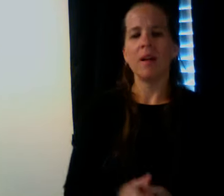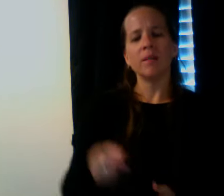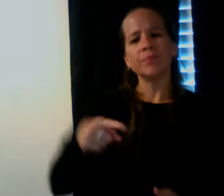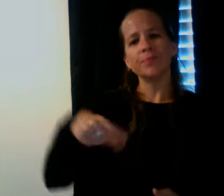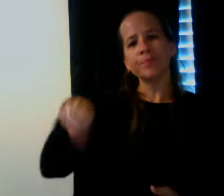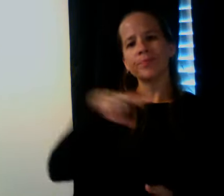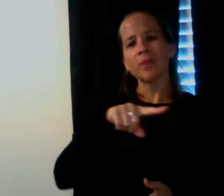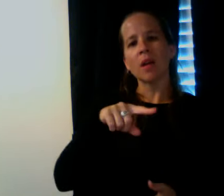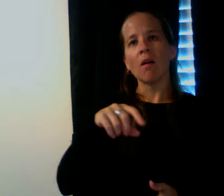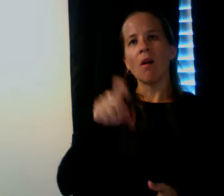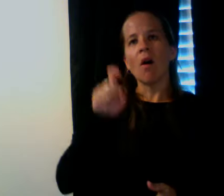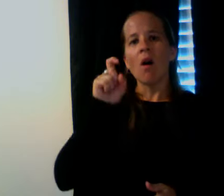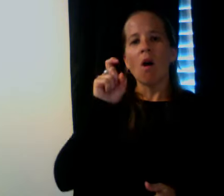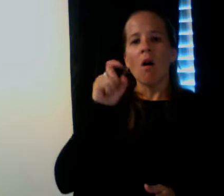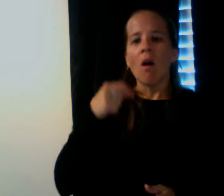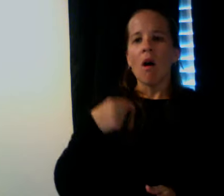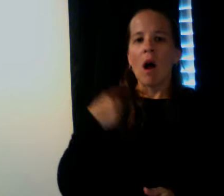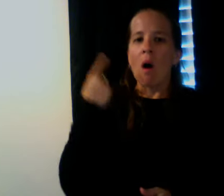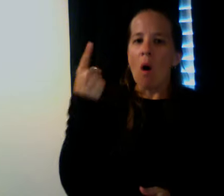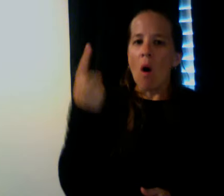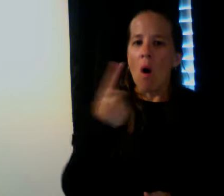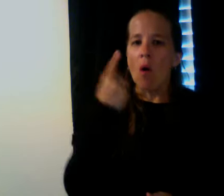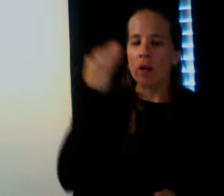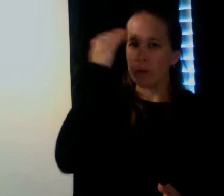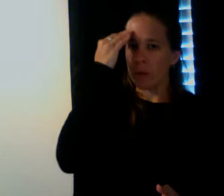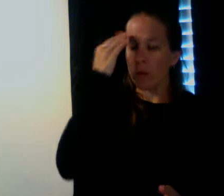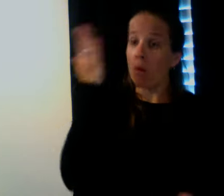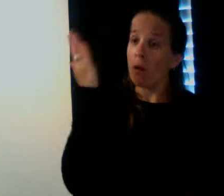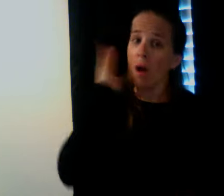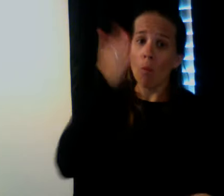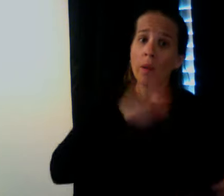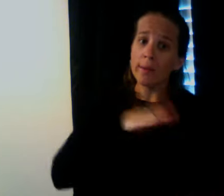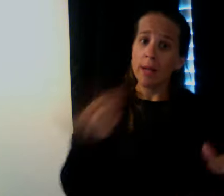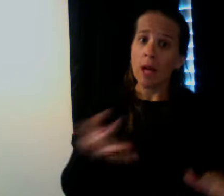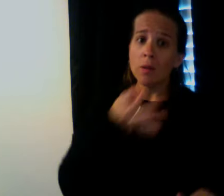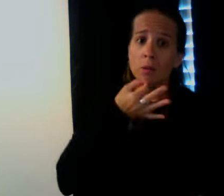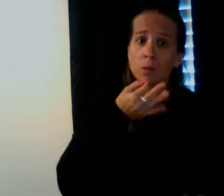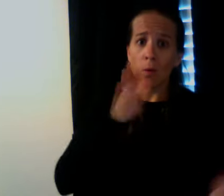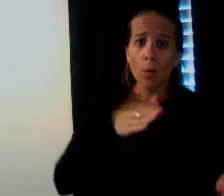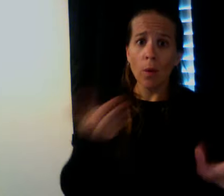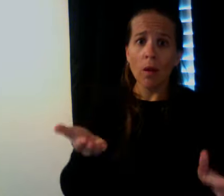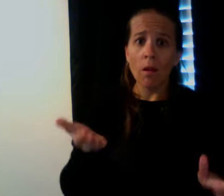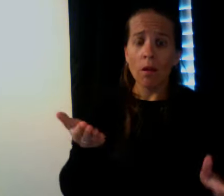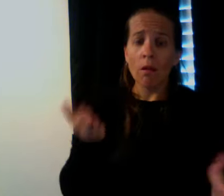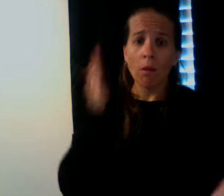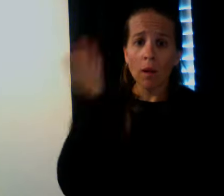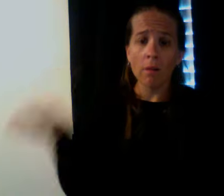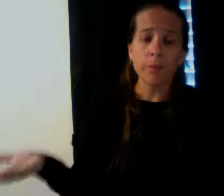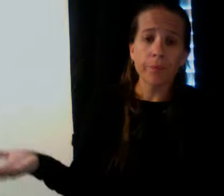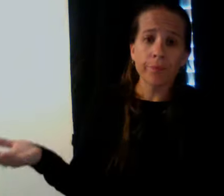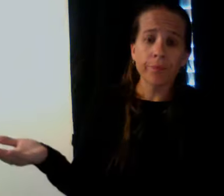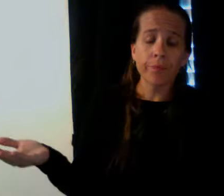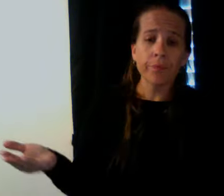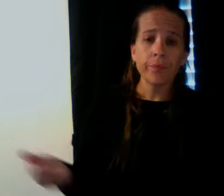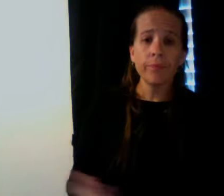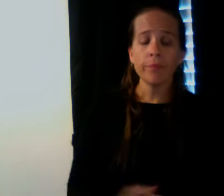ever encountered to help me make the big choices in life. Because almost everything, all external expectations, all